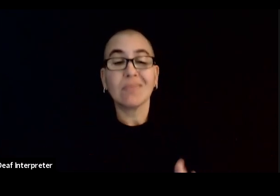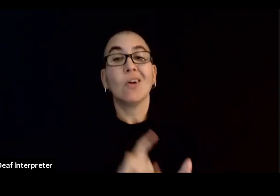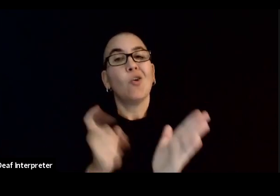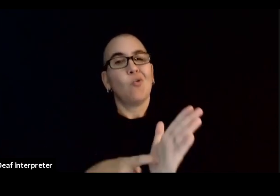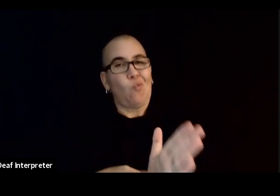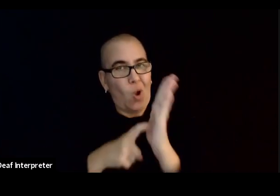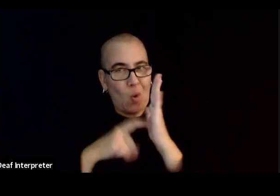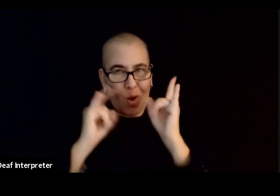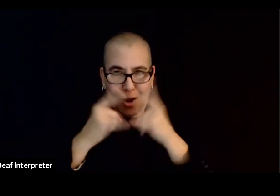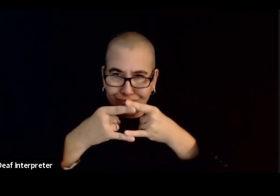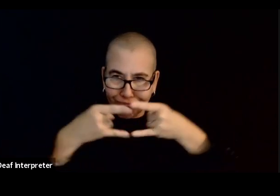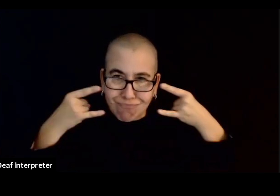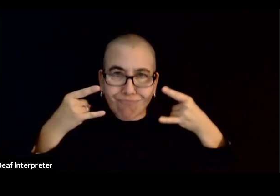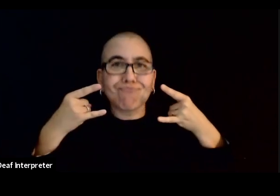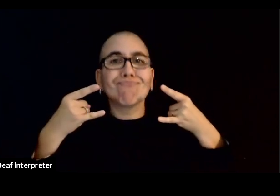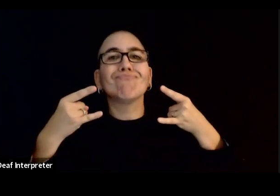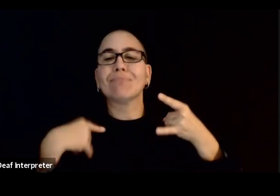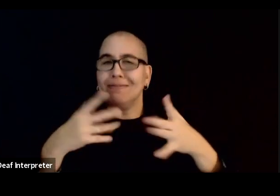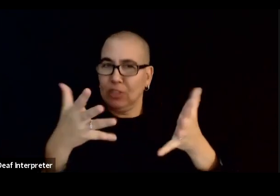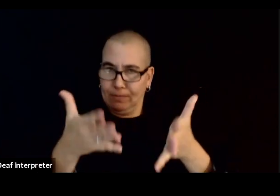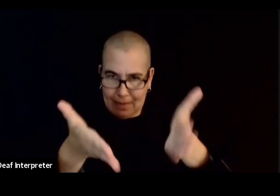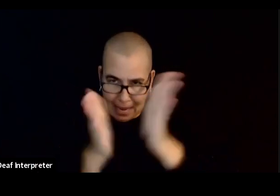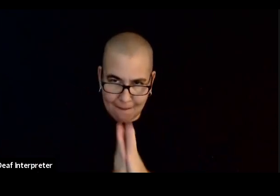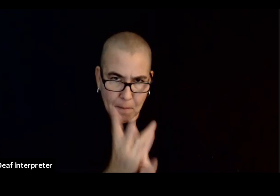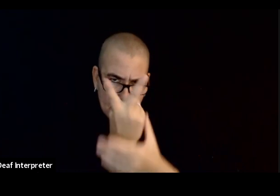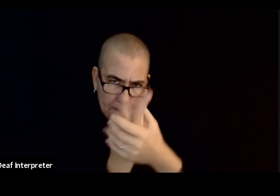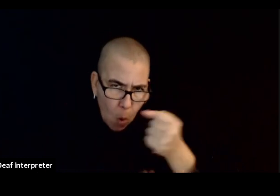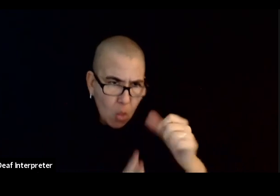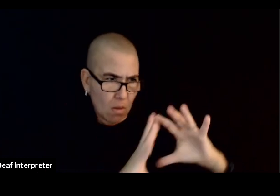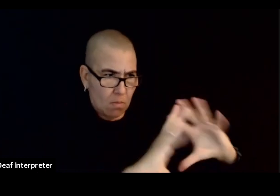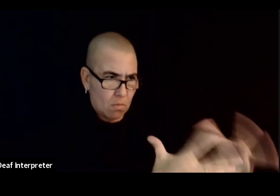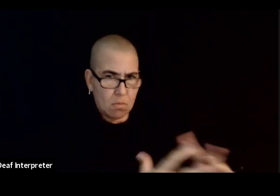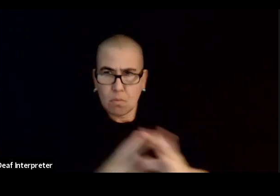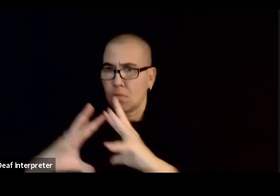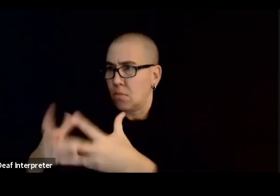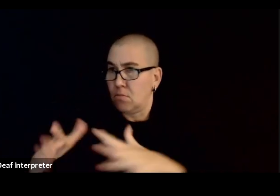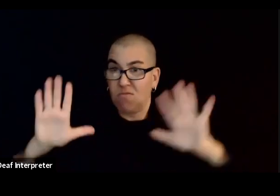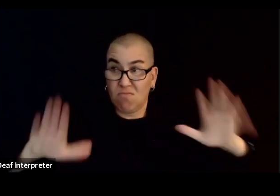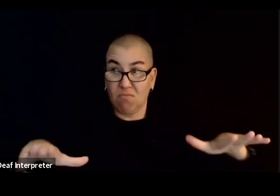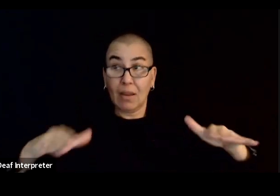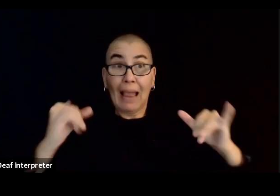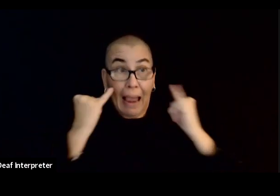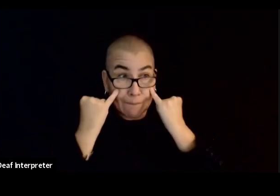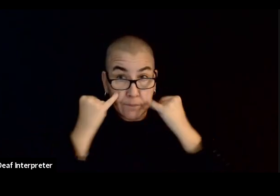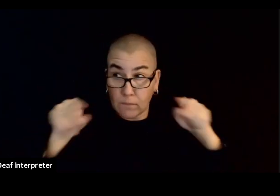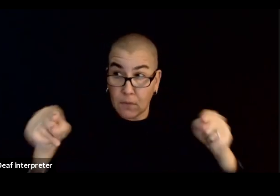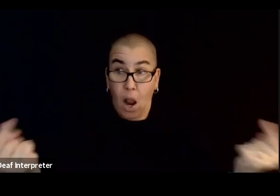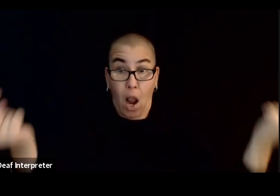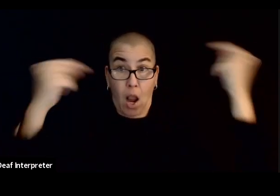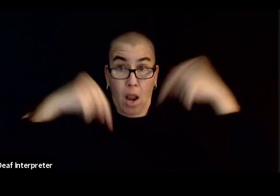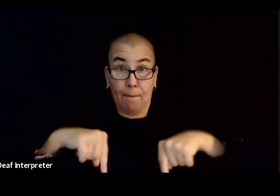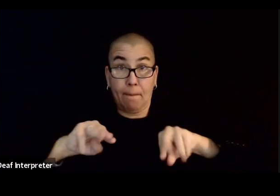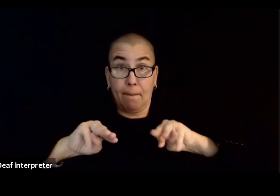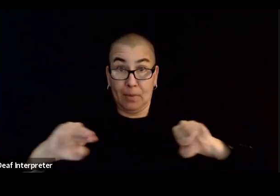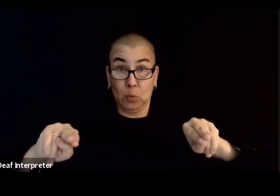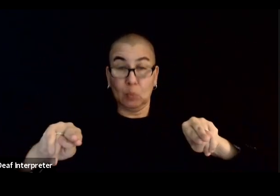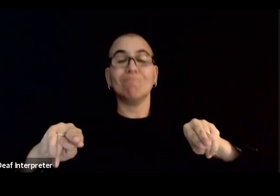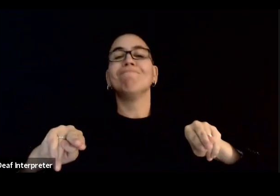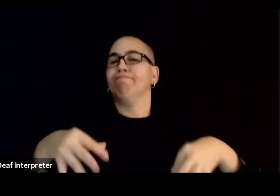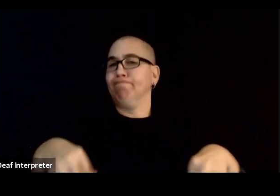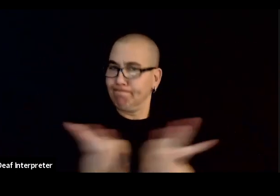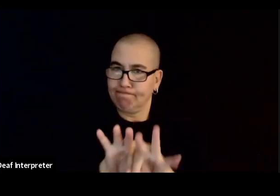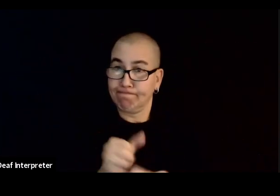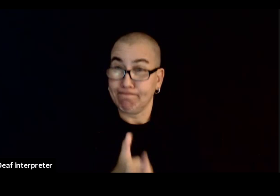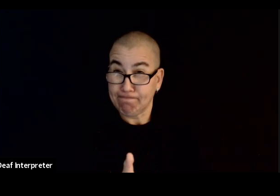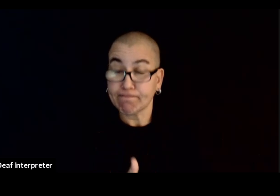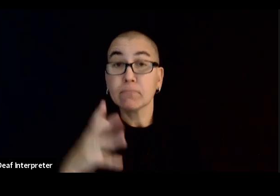that while they were in Minnesota. I think that Commissioner Malcolm has addressed the issue of enforcement on another